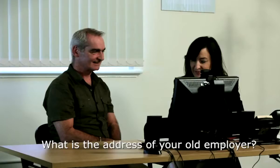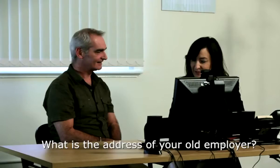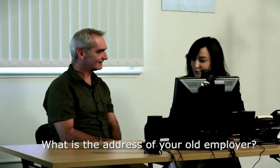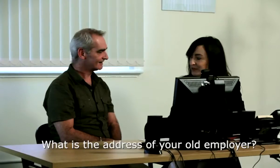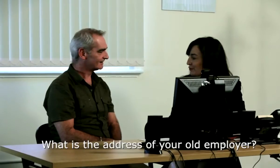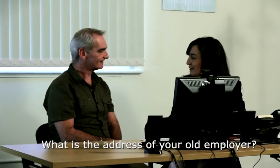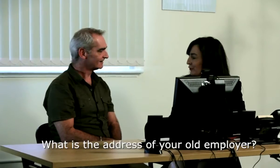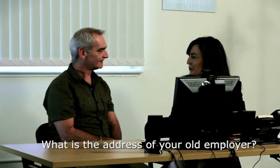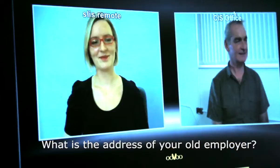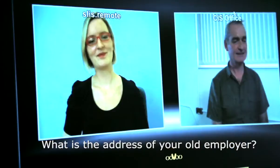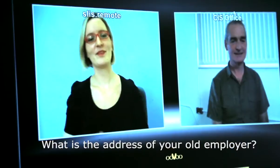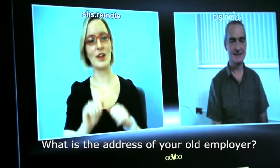What's the address of your old employer?